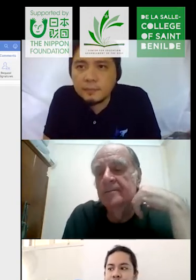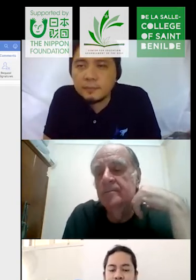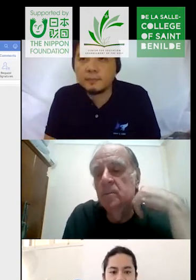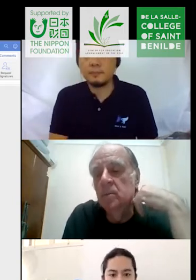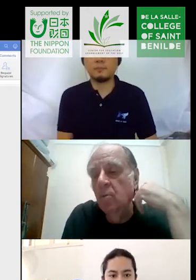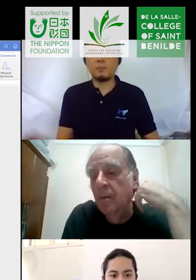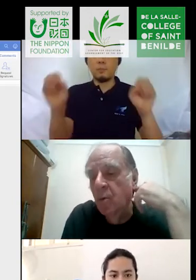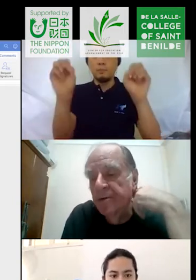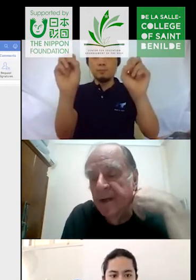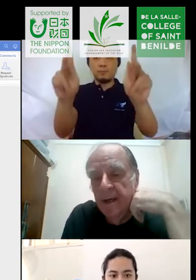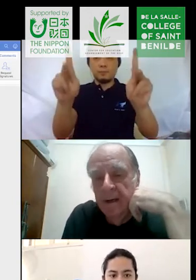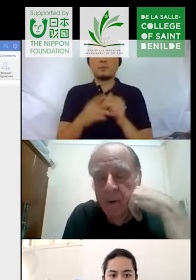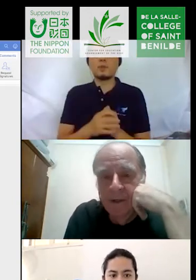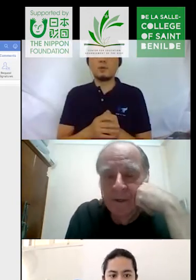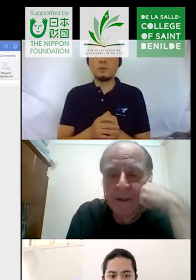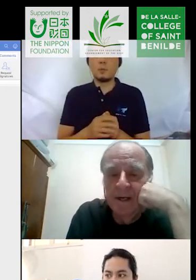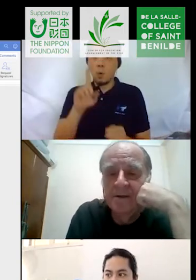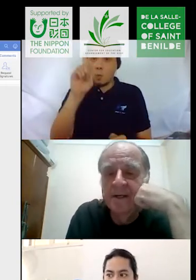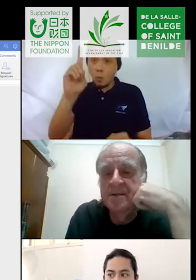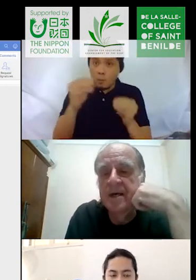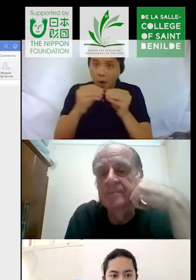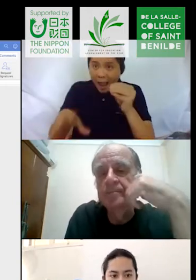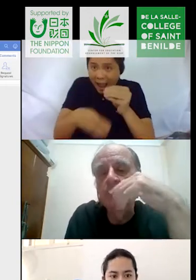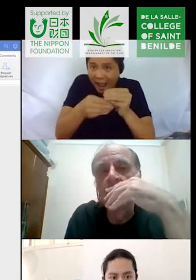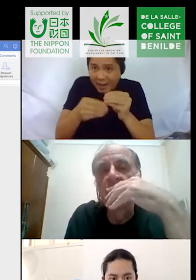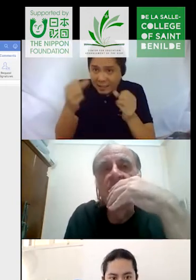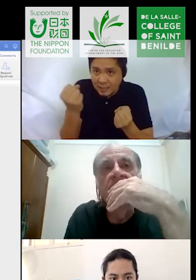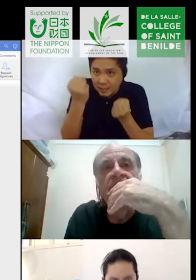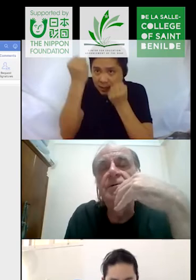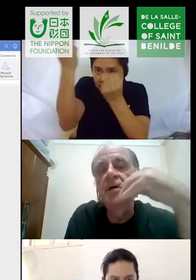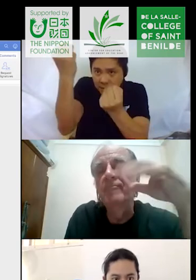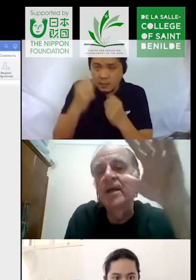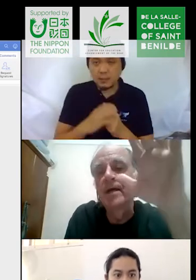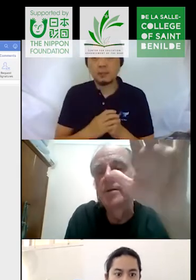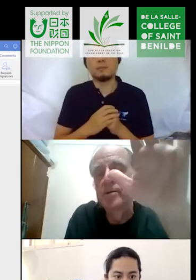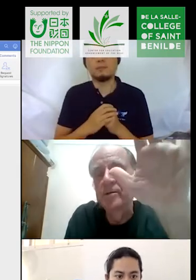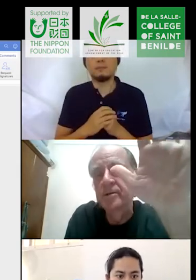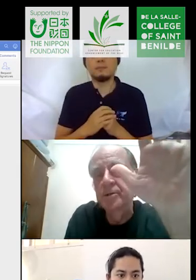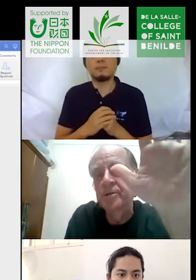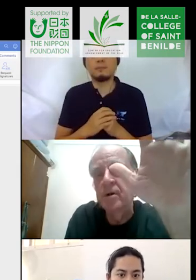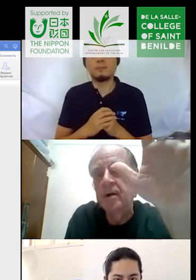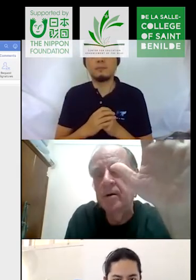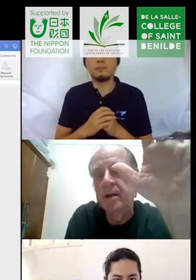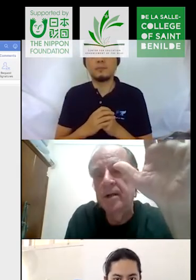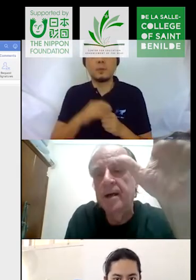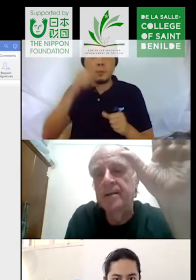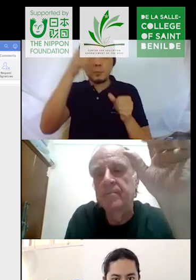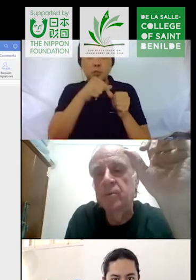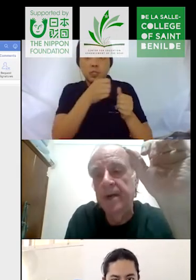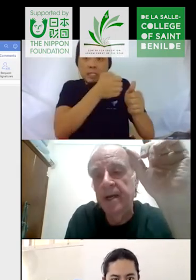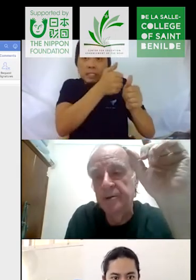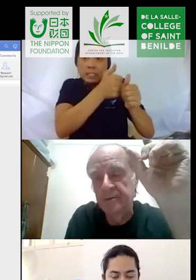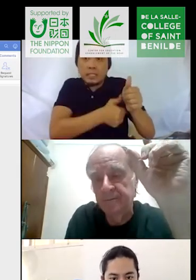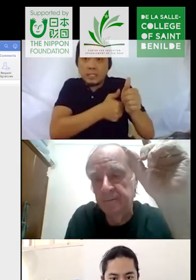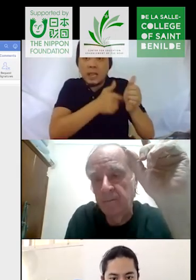Okay. Now, one more thing I want to suggest is that each of the lessons should start on an odd